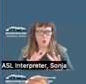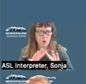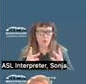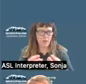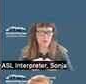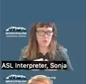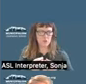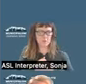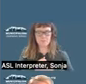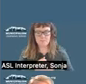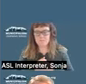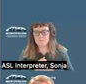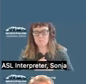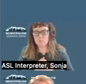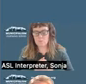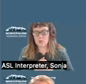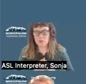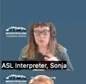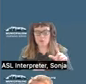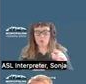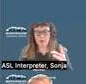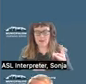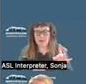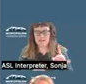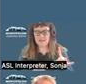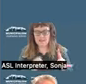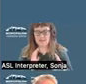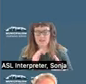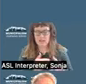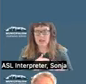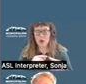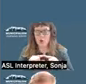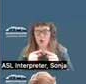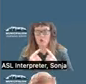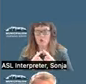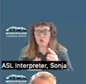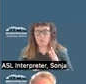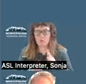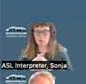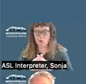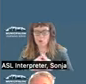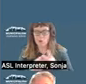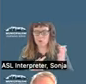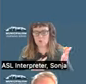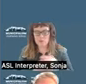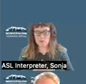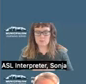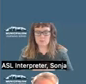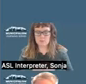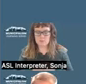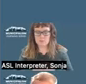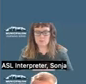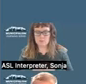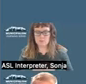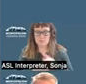since 2018 our group has grown I hope this shows up on the screen about 25 or